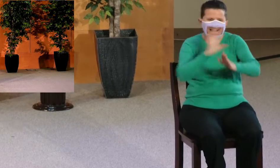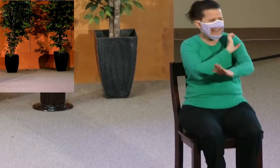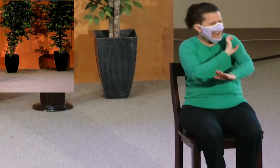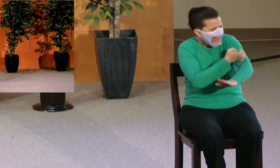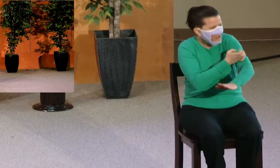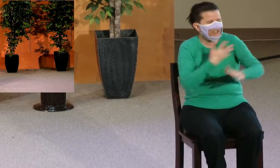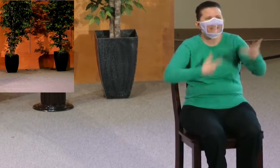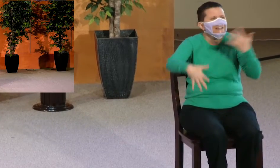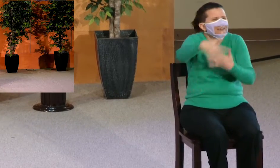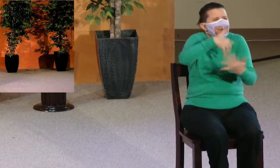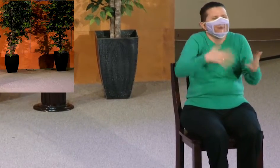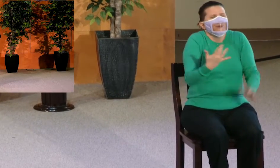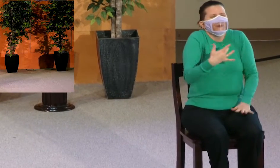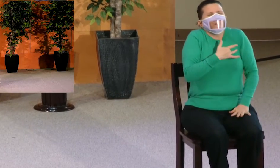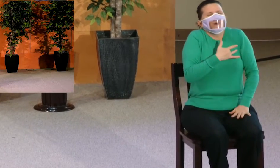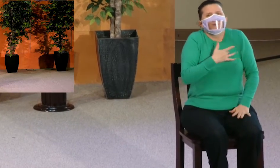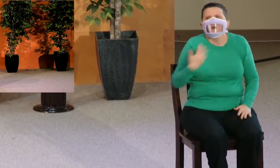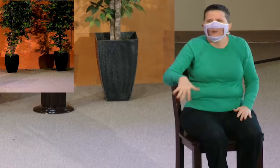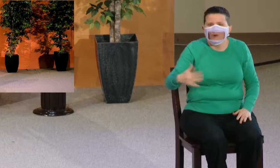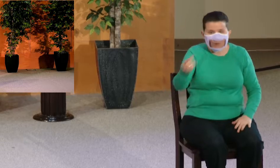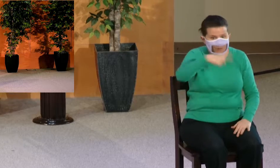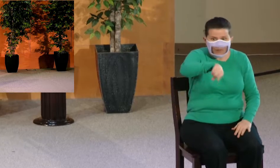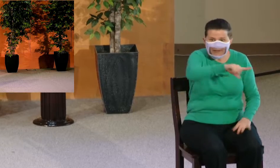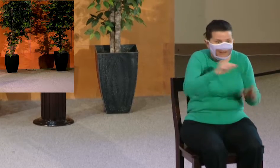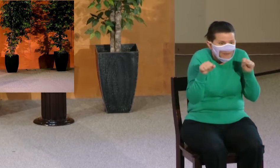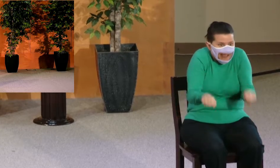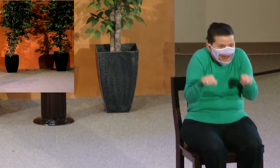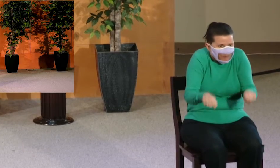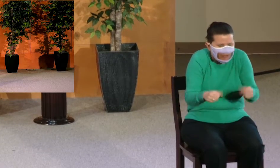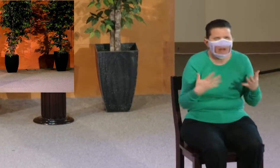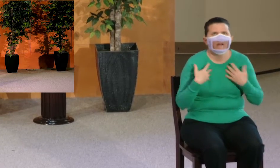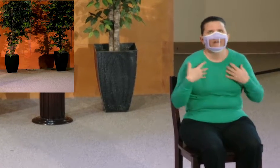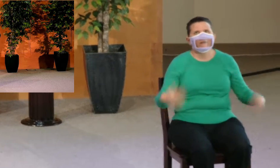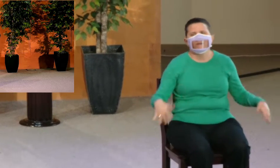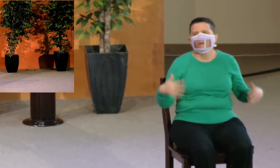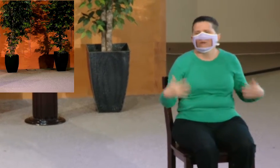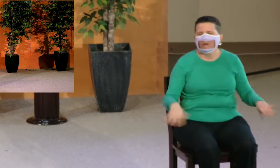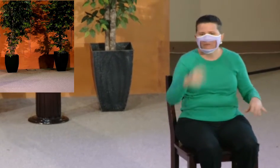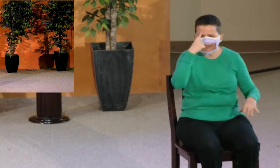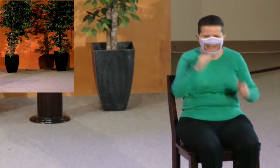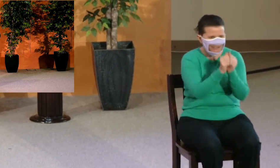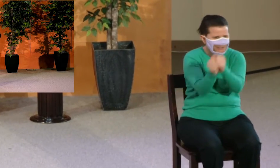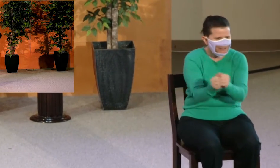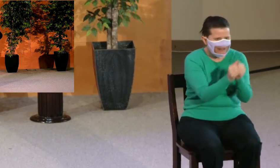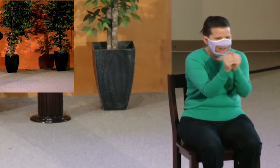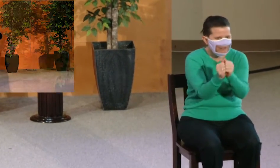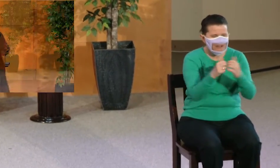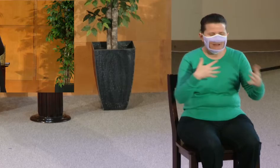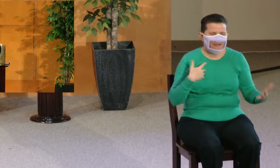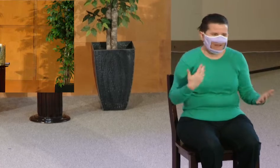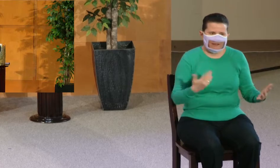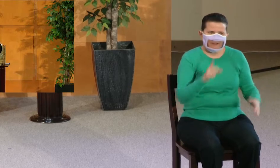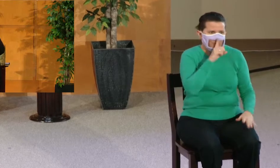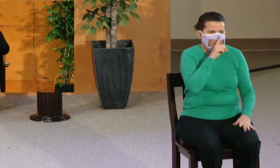just, what we can do together is going to be phenomenal. I know